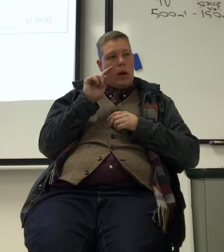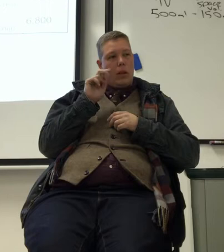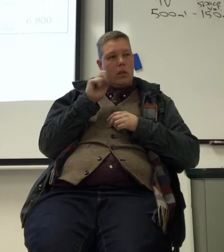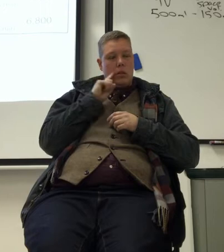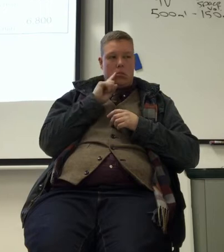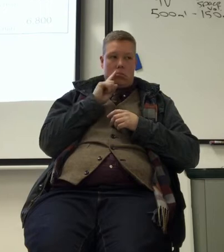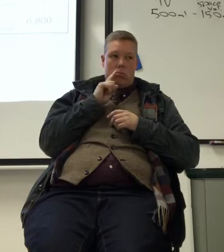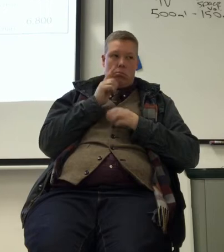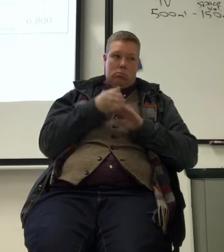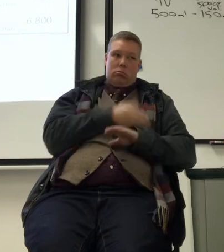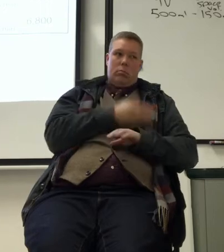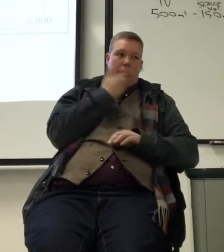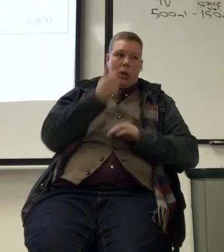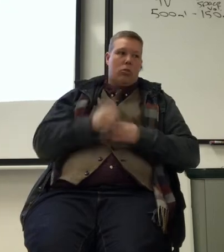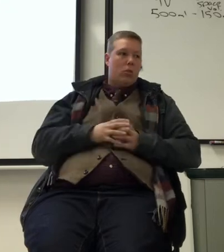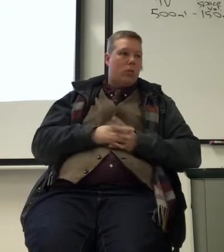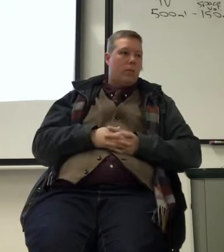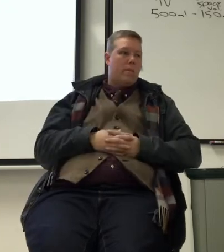So for example,